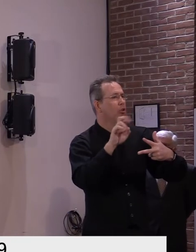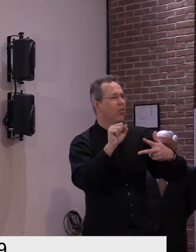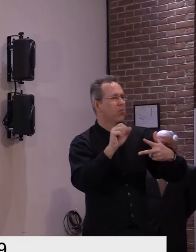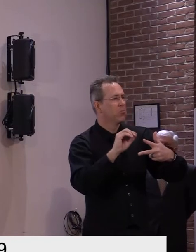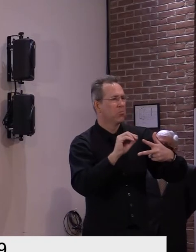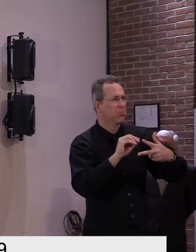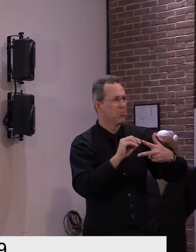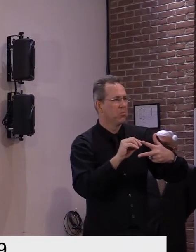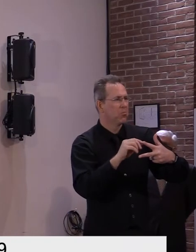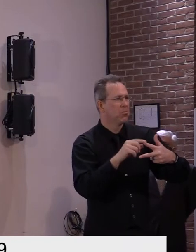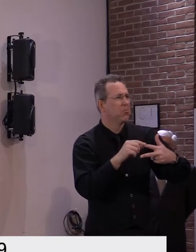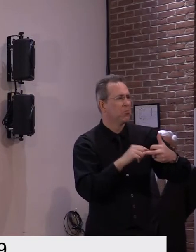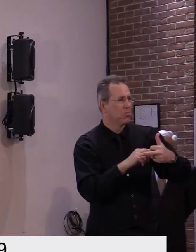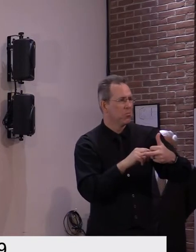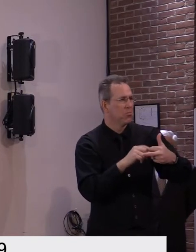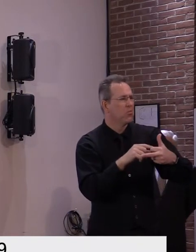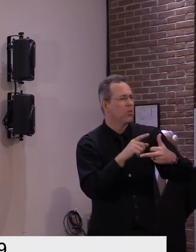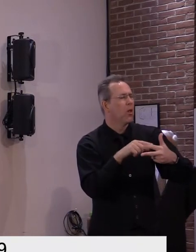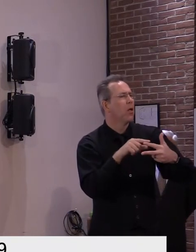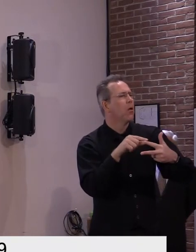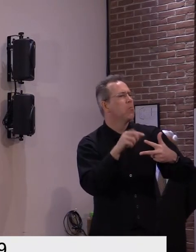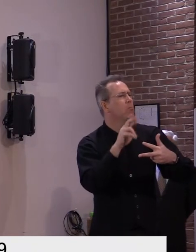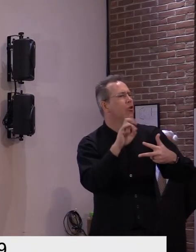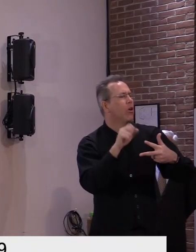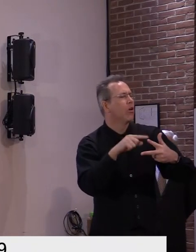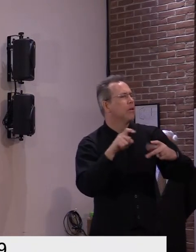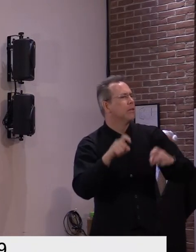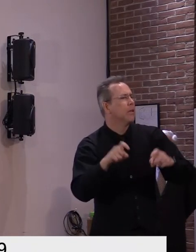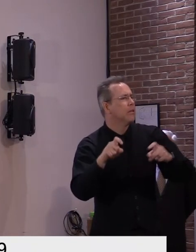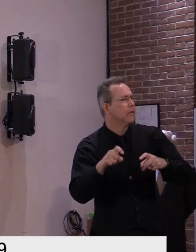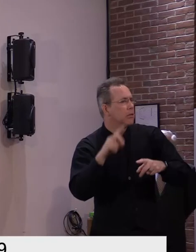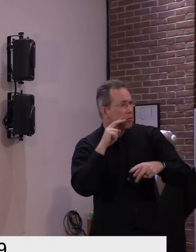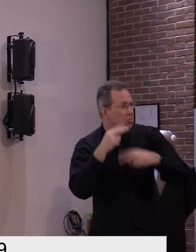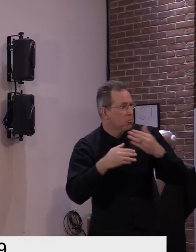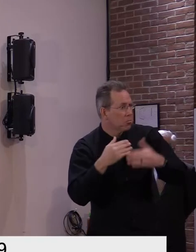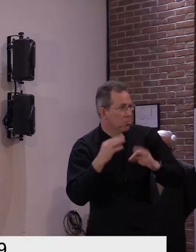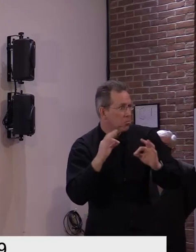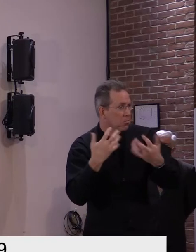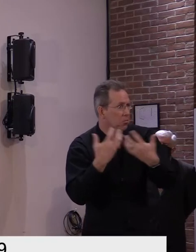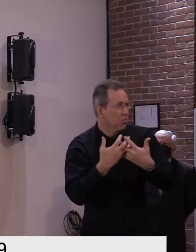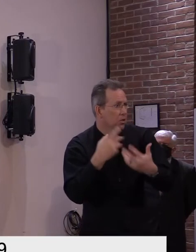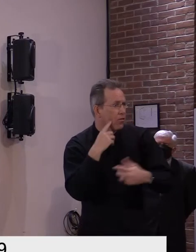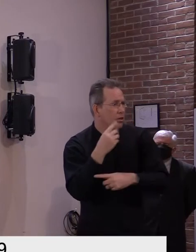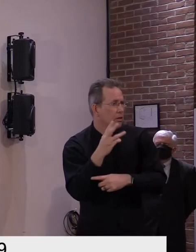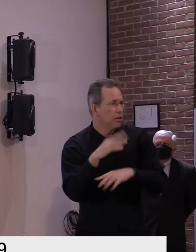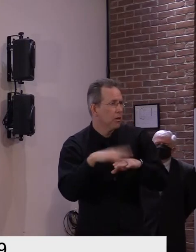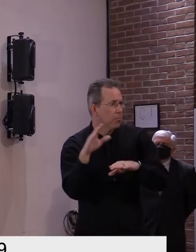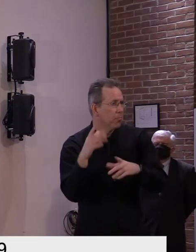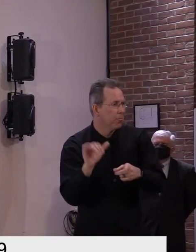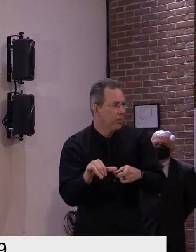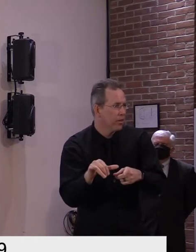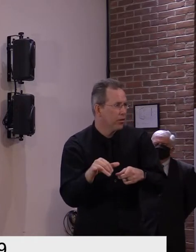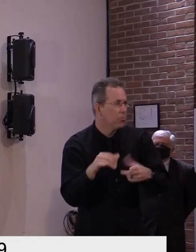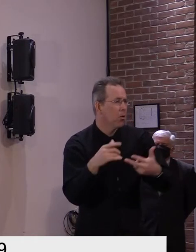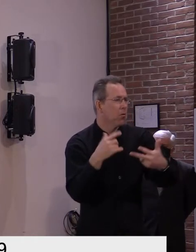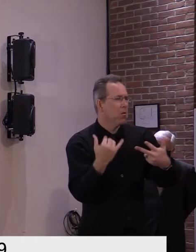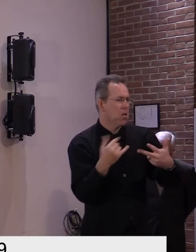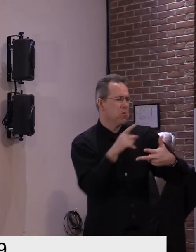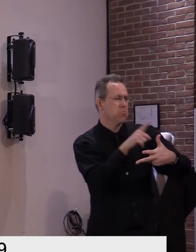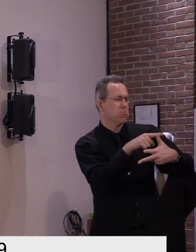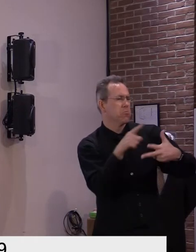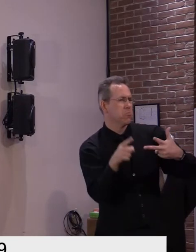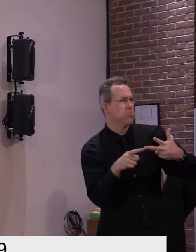group. And then some of the ones that haven't been approved yet may also end up, if they do get approval,